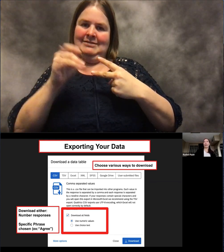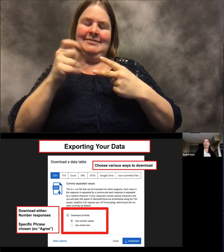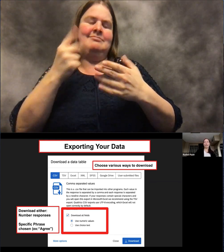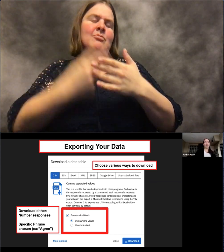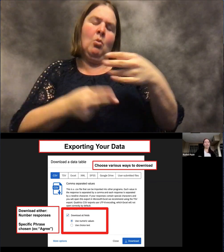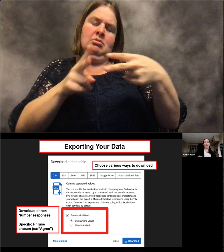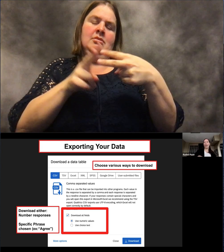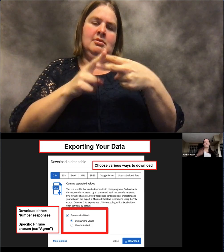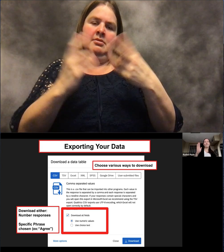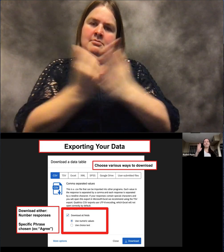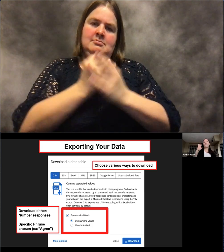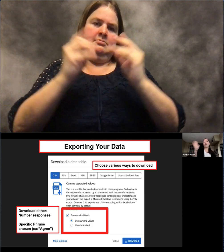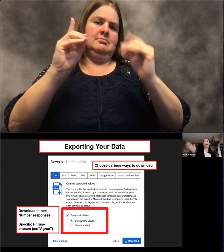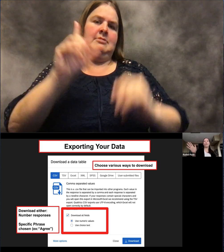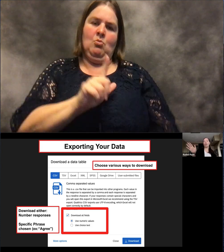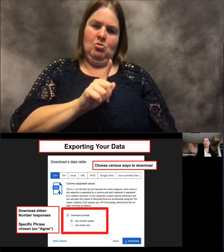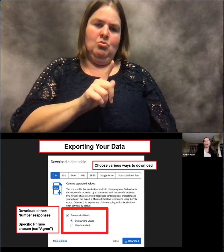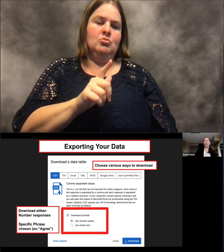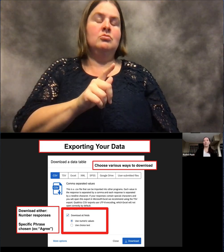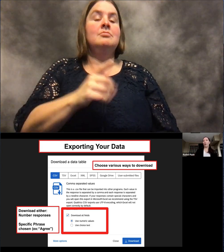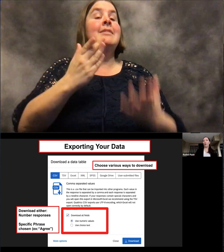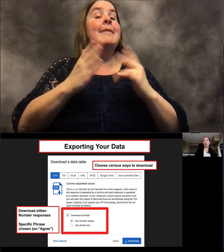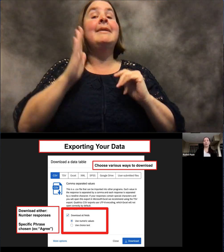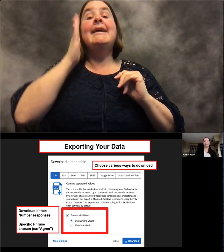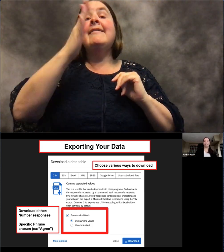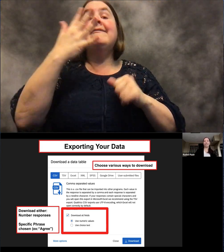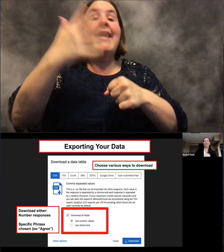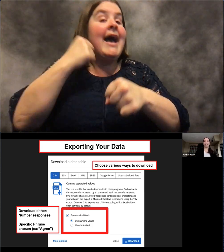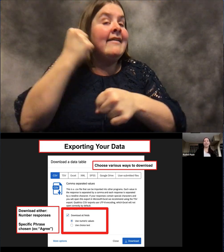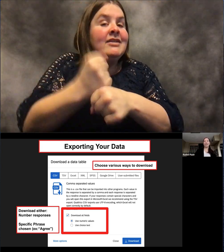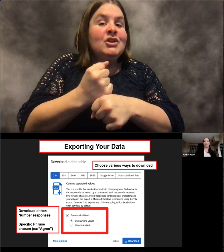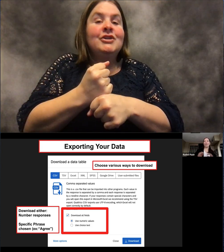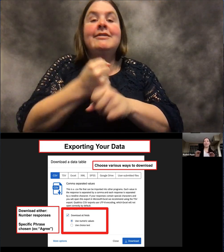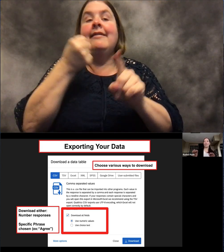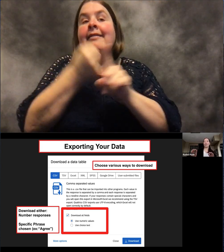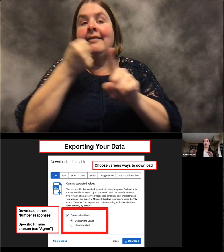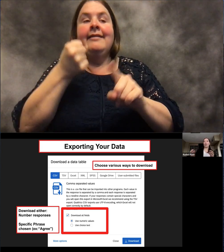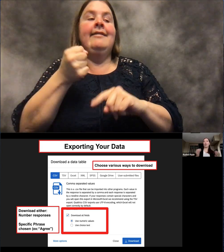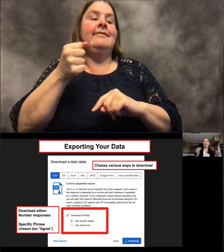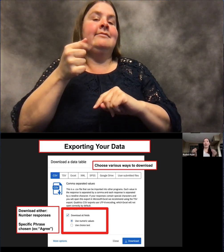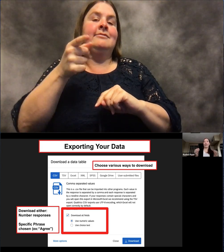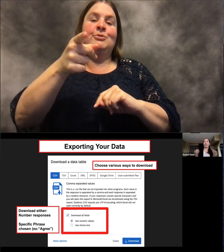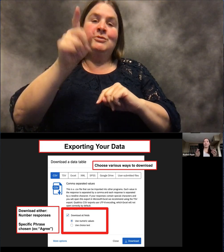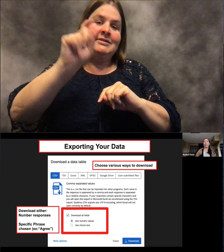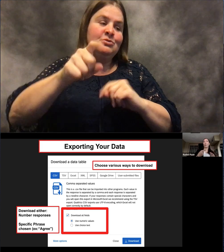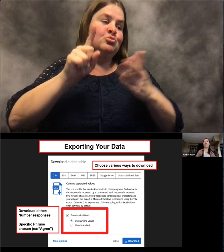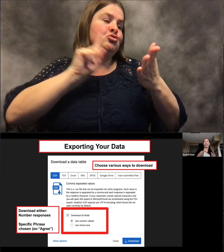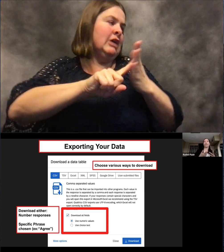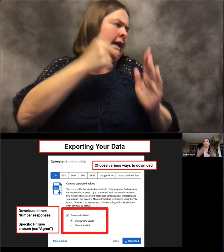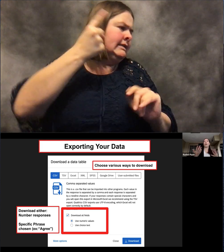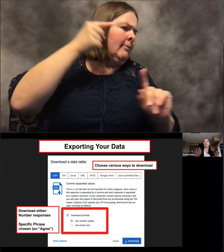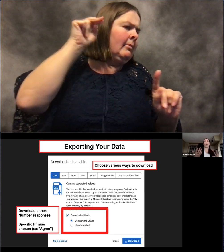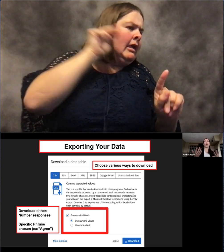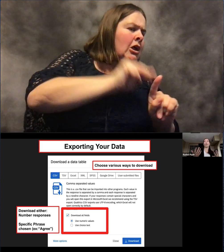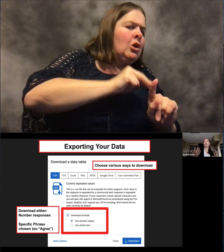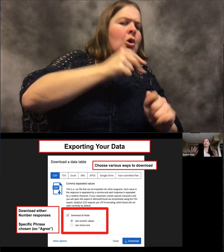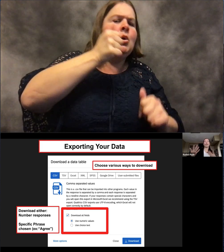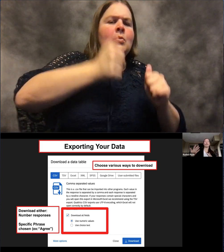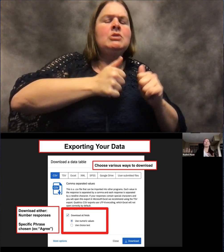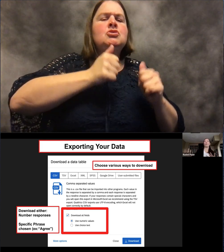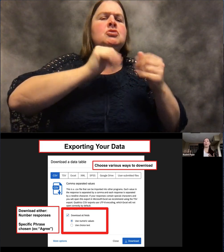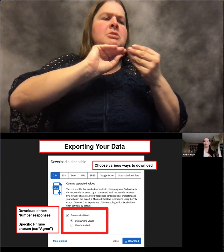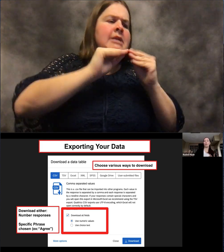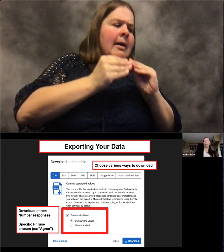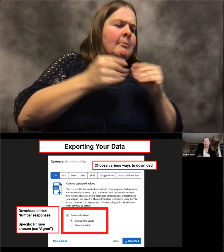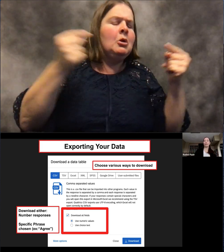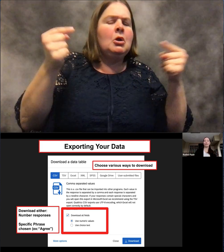just in case 5 years down the road, you need to check in for what number lines